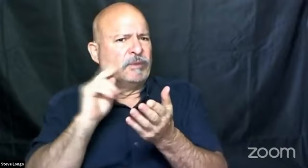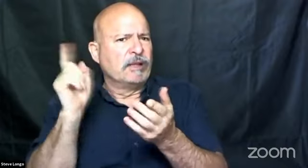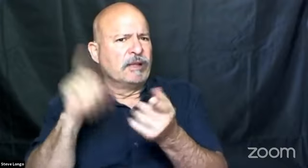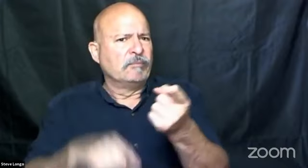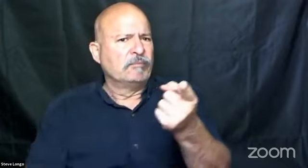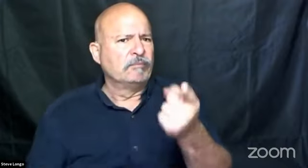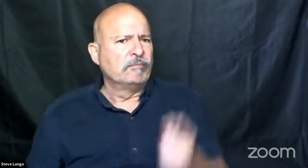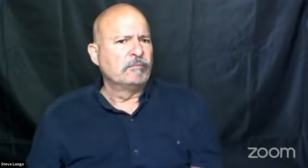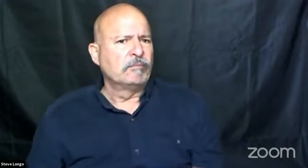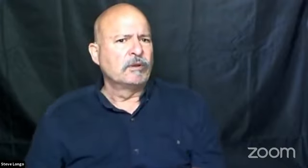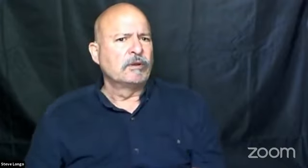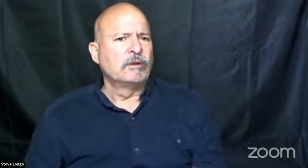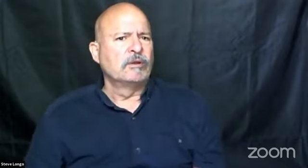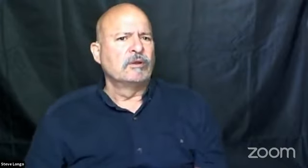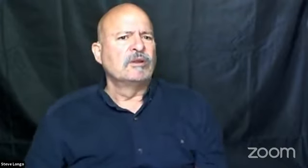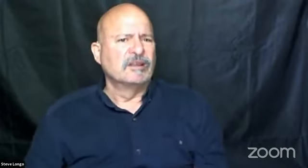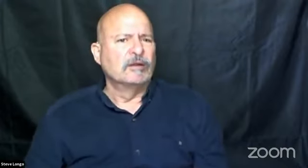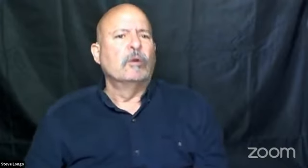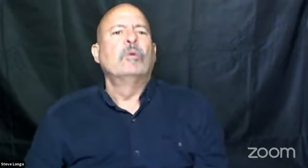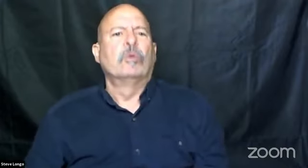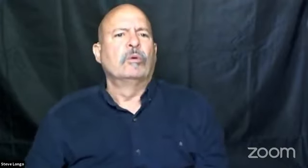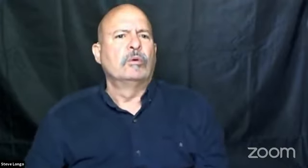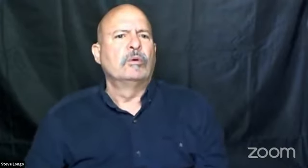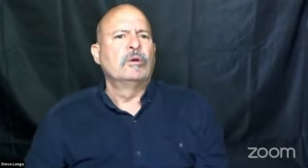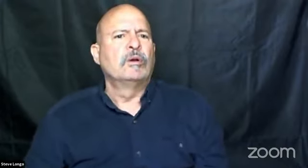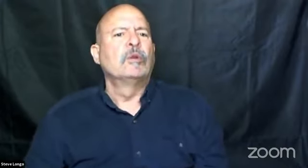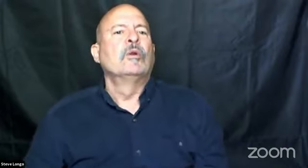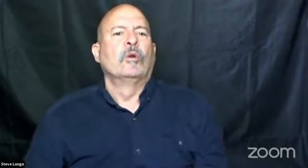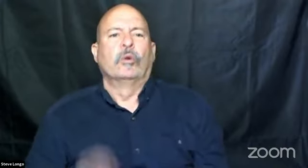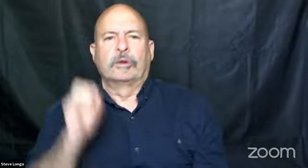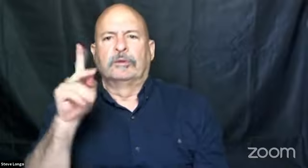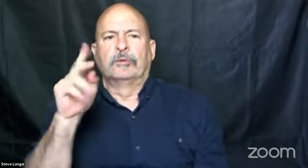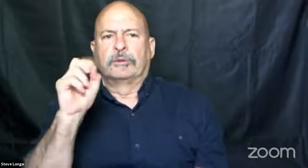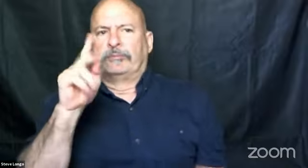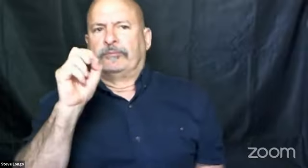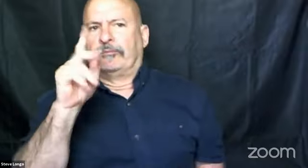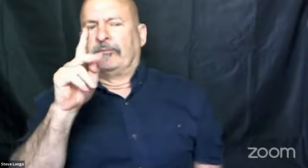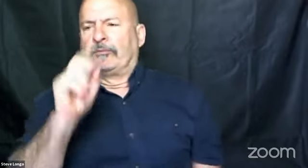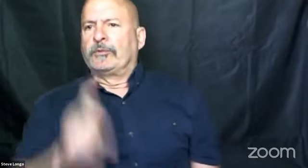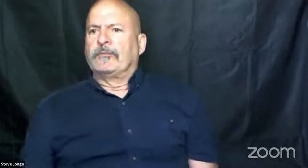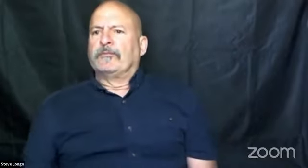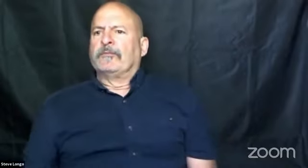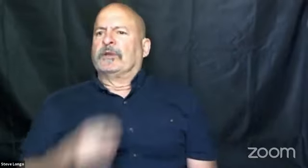of how many people attended? I was looking for the email right now. If you can just give me another minute.